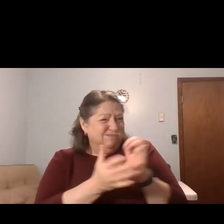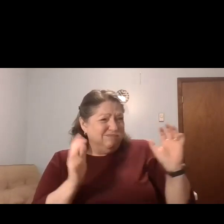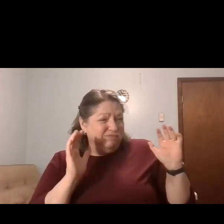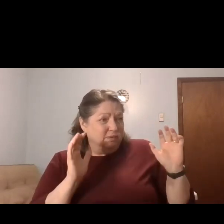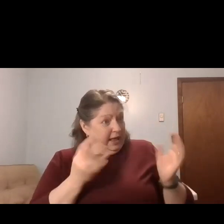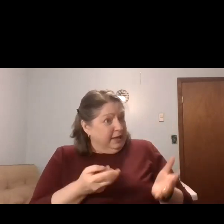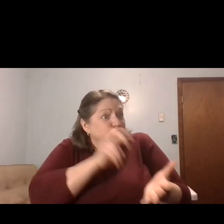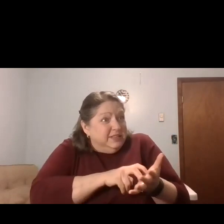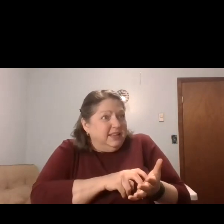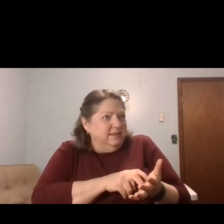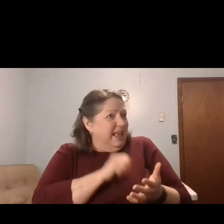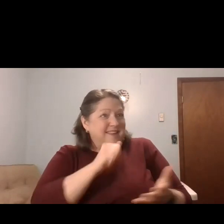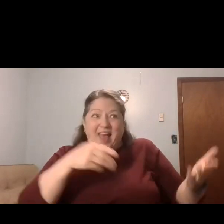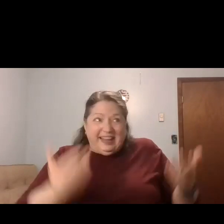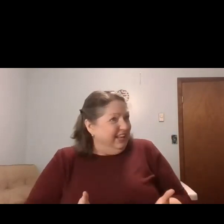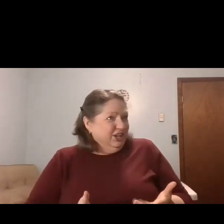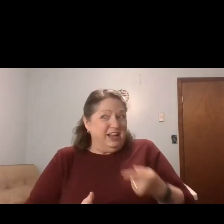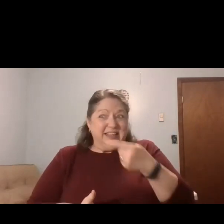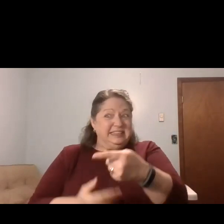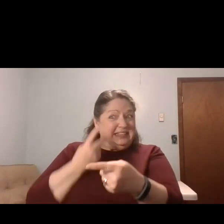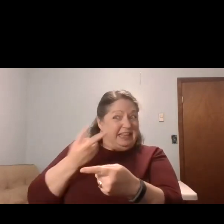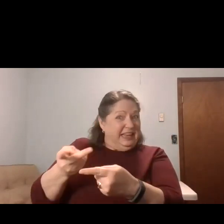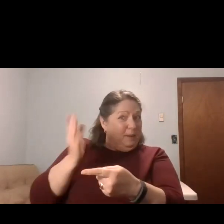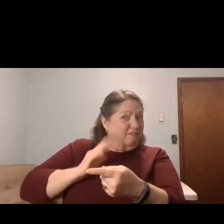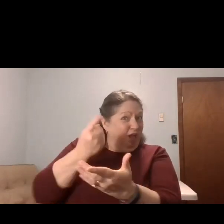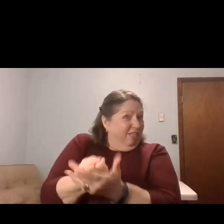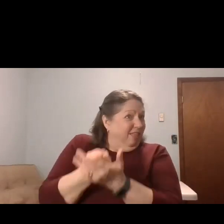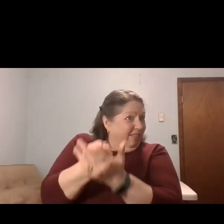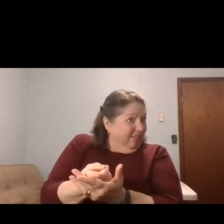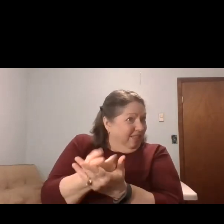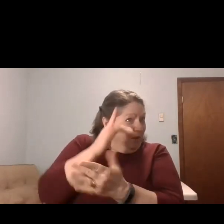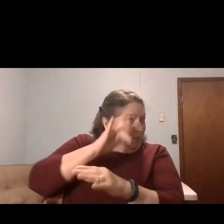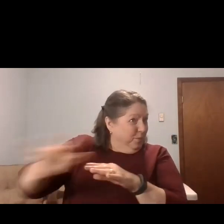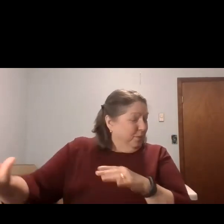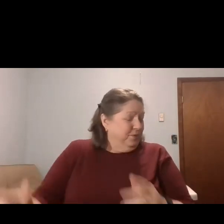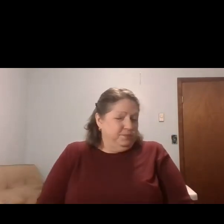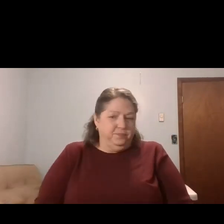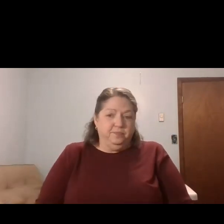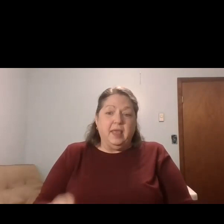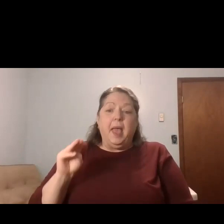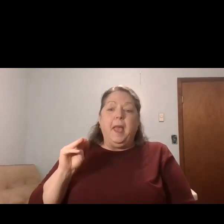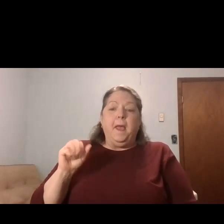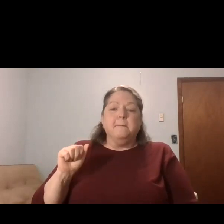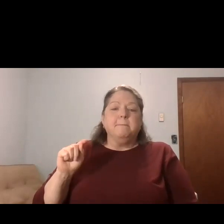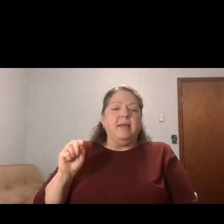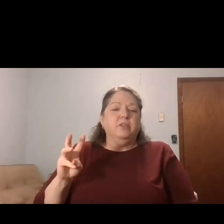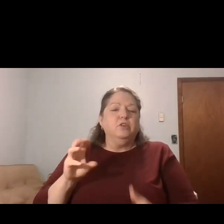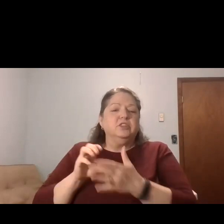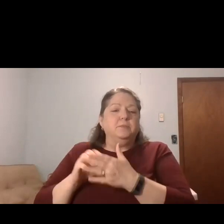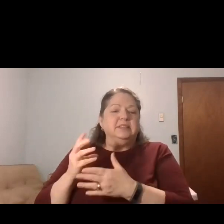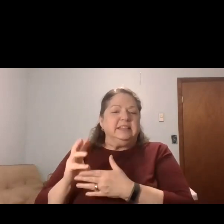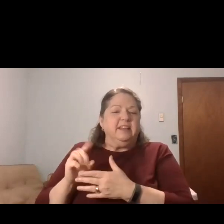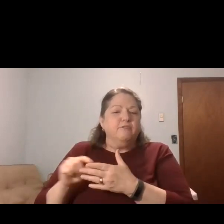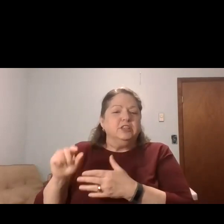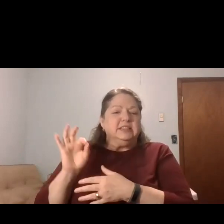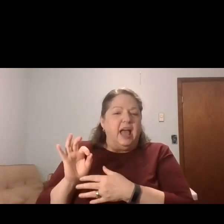here. See the place where they lay him. And in Matthew 16 and verse 9, Jesus appears first to Mary Magdalene.